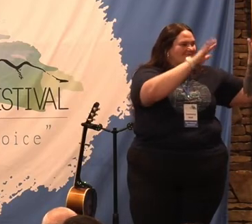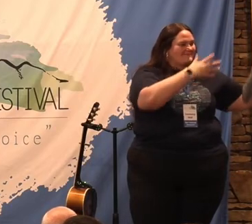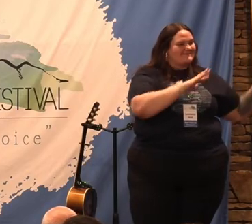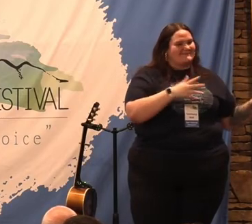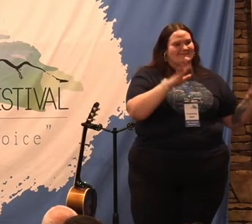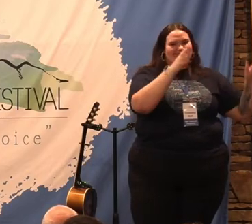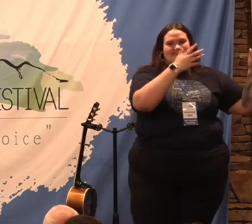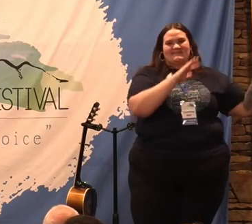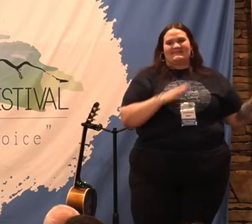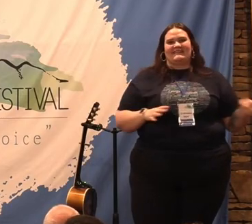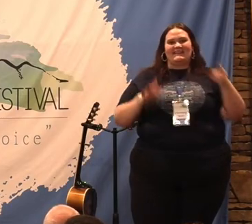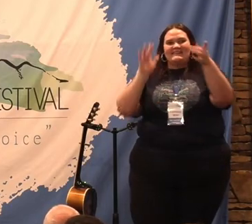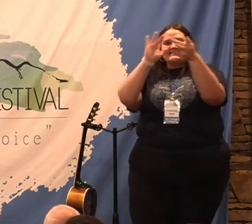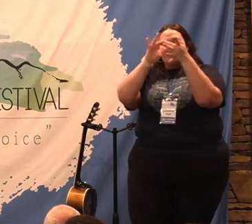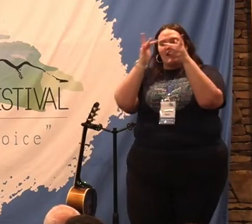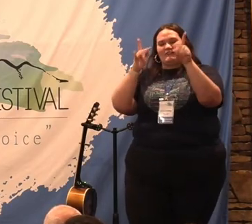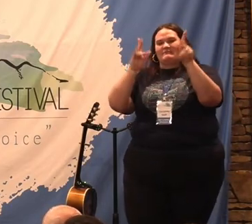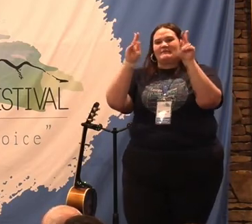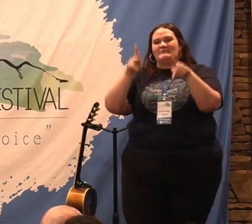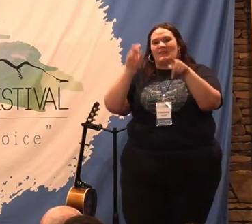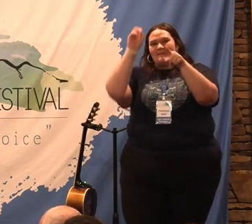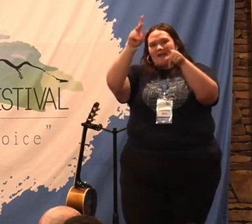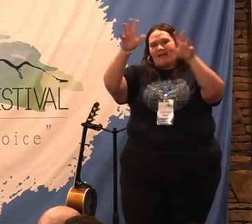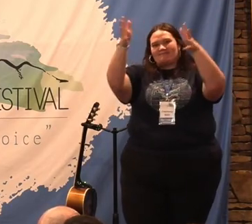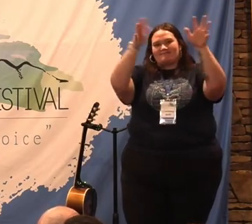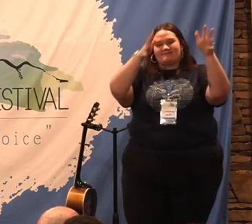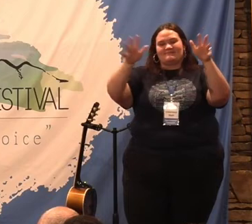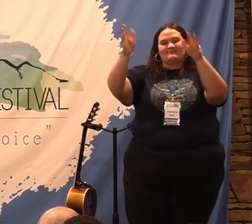Our technical crew in the back.